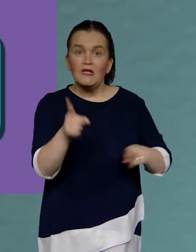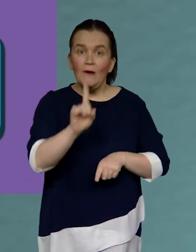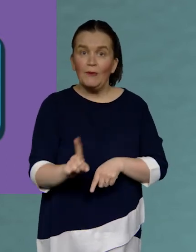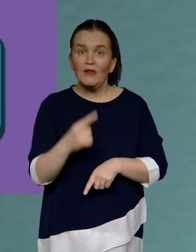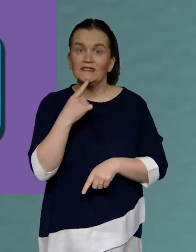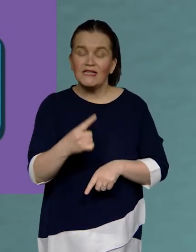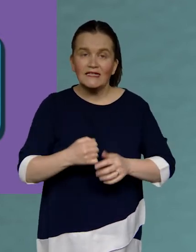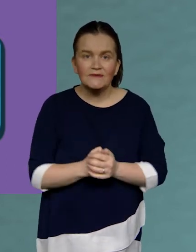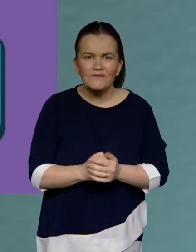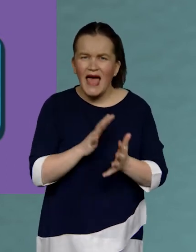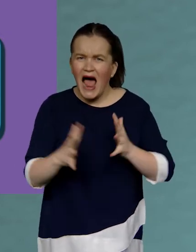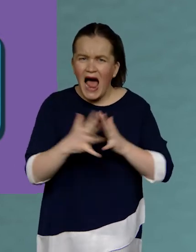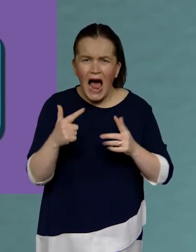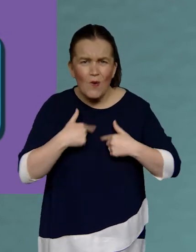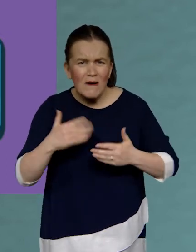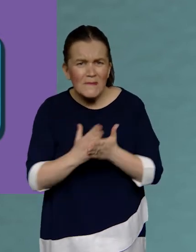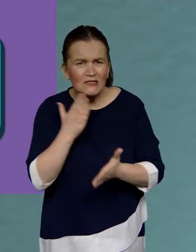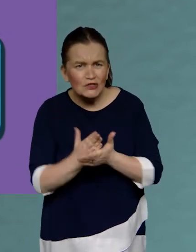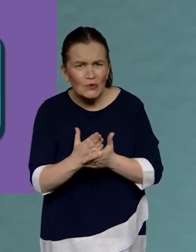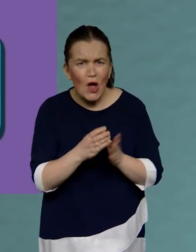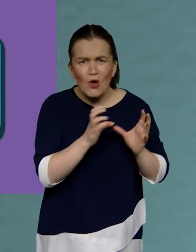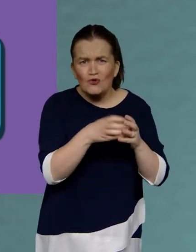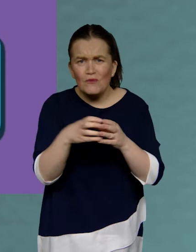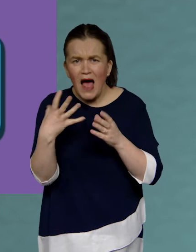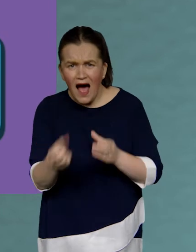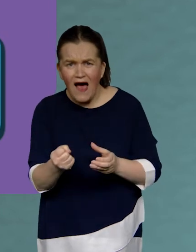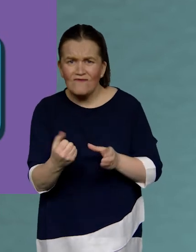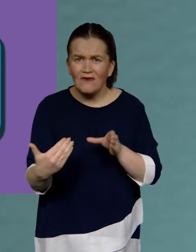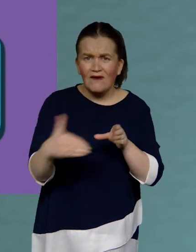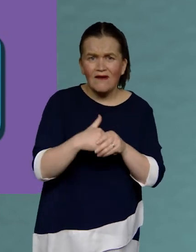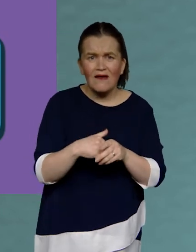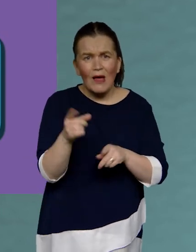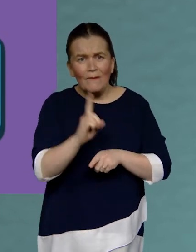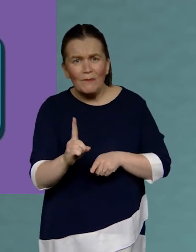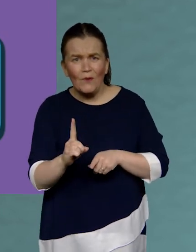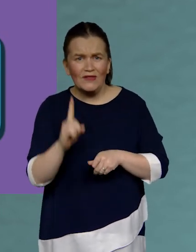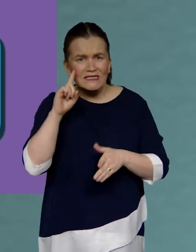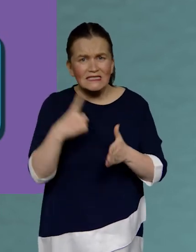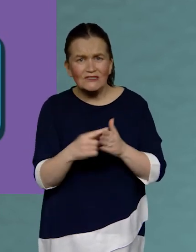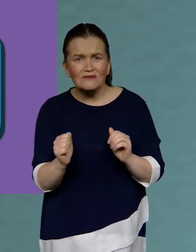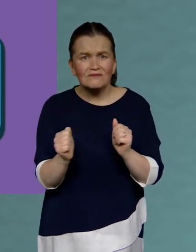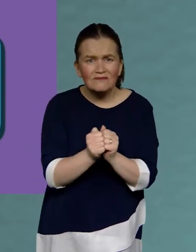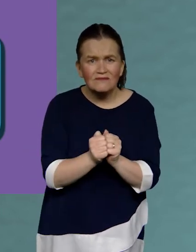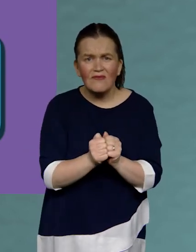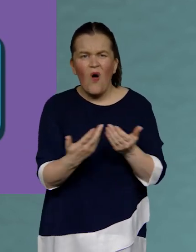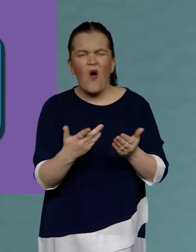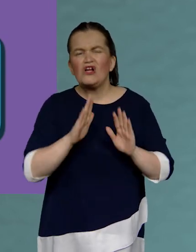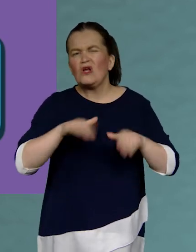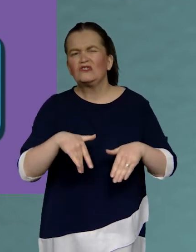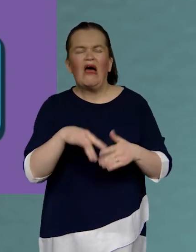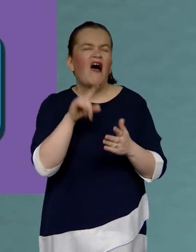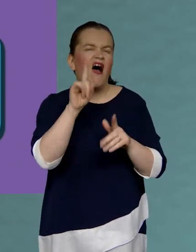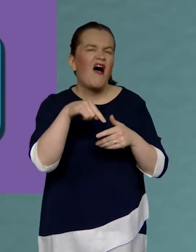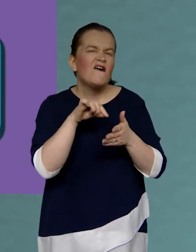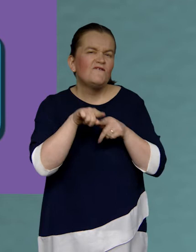make sure that public bodies actually involve people in decision making and it's not just a tick box exercise?" The right to participate